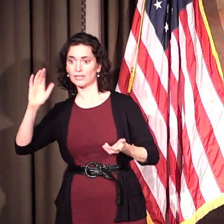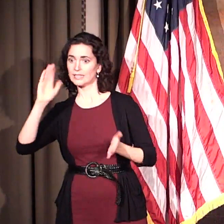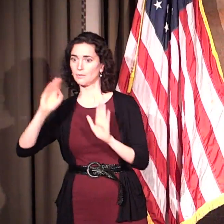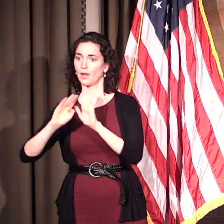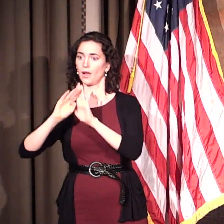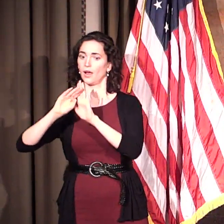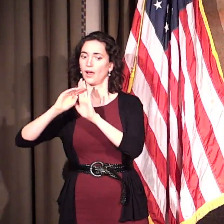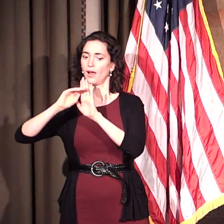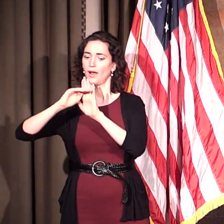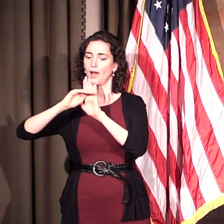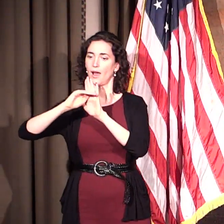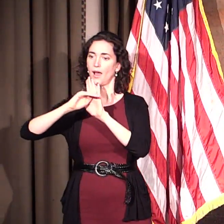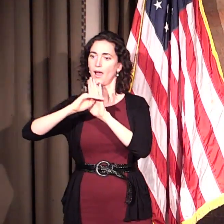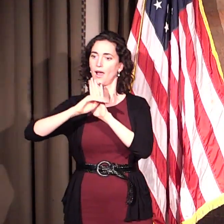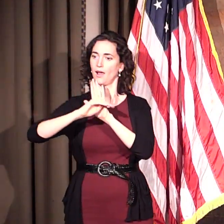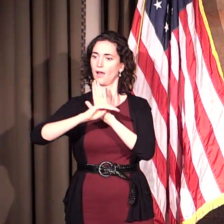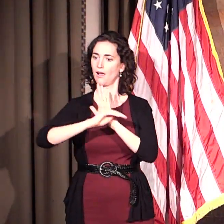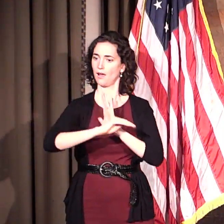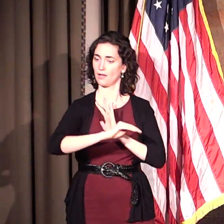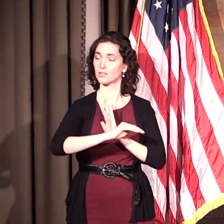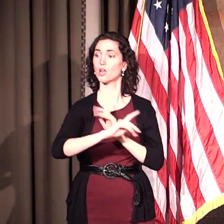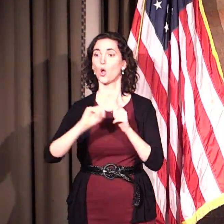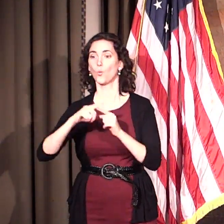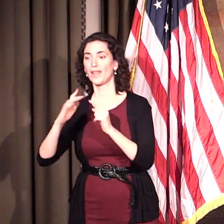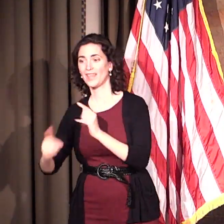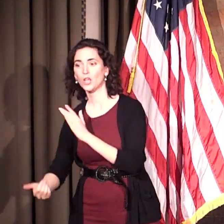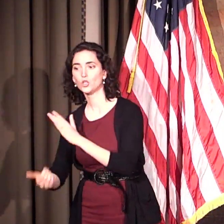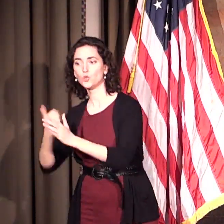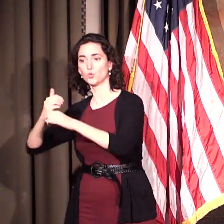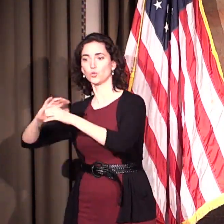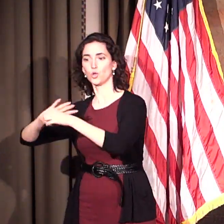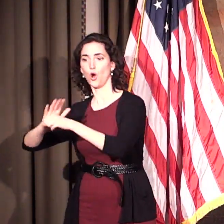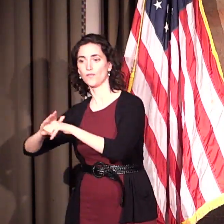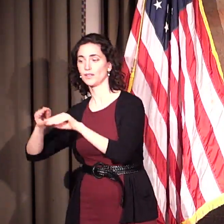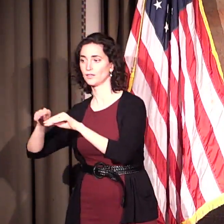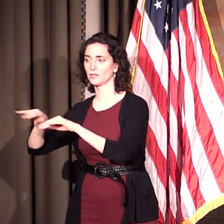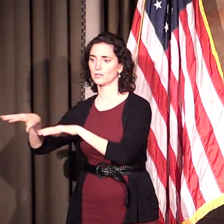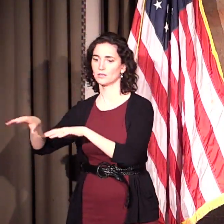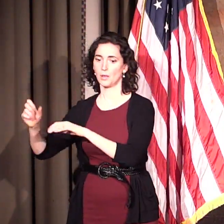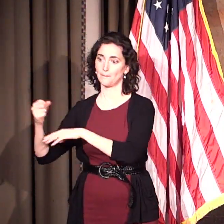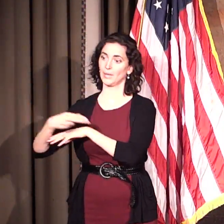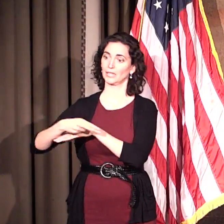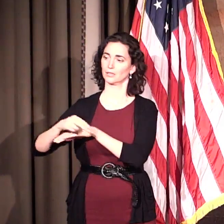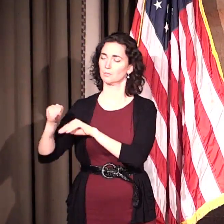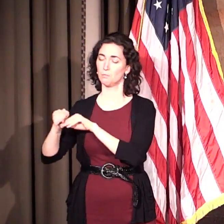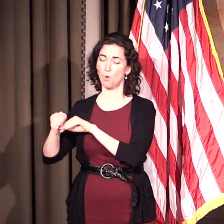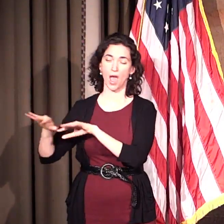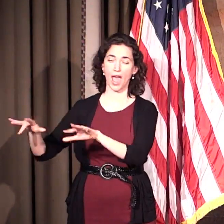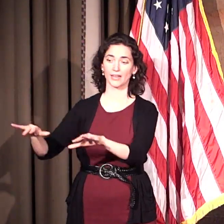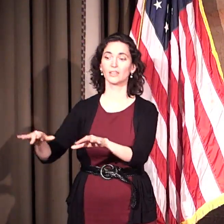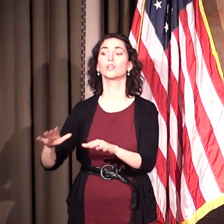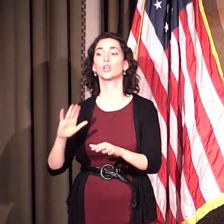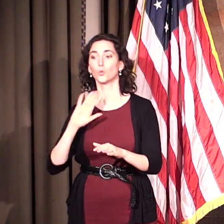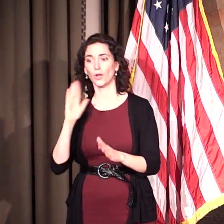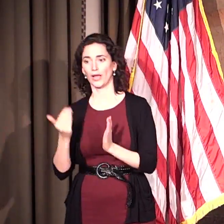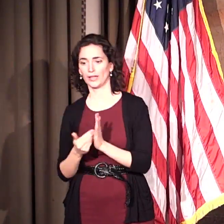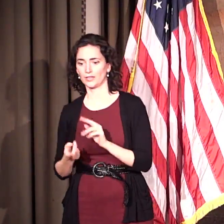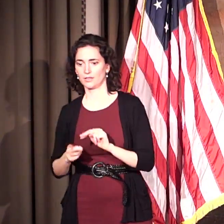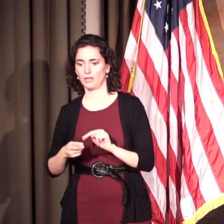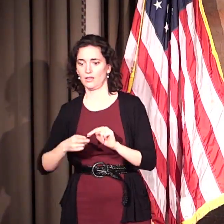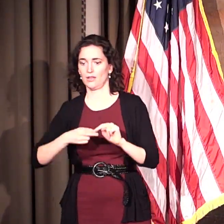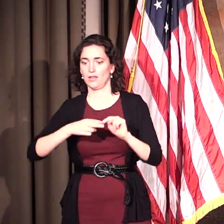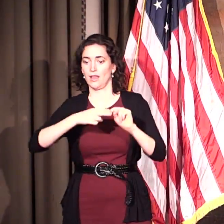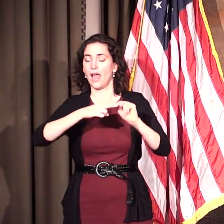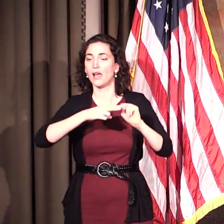variant does take over and become the dominant strand in Louisiana and likely increases our cases again, that we've set ourselves